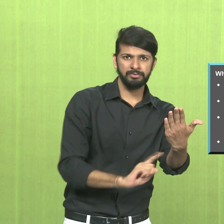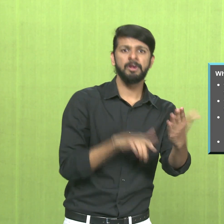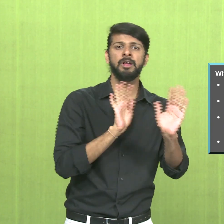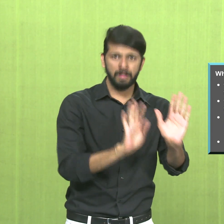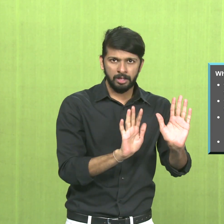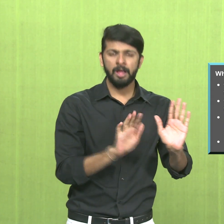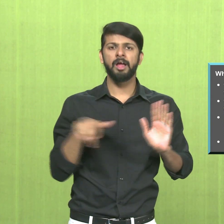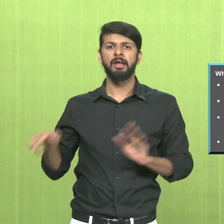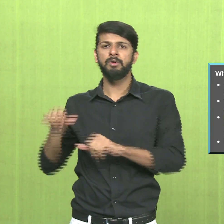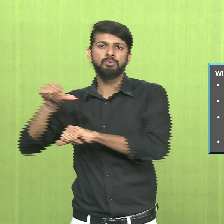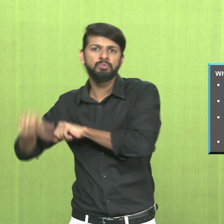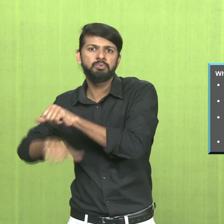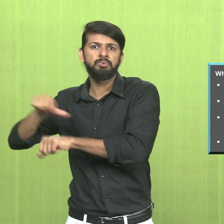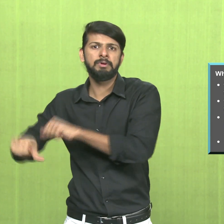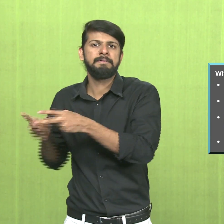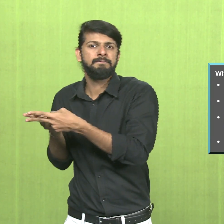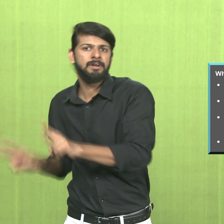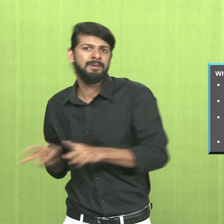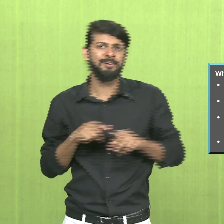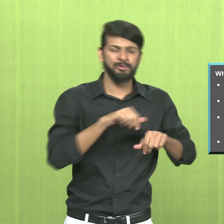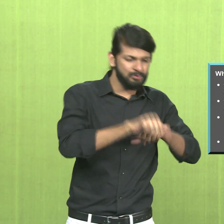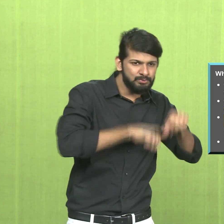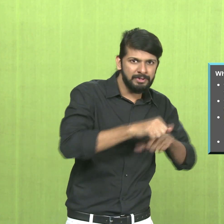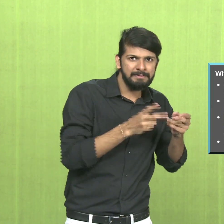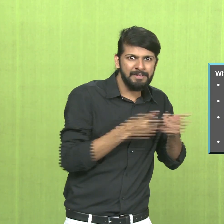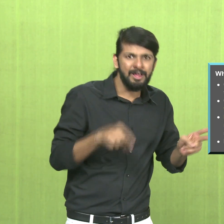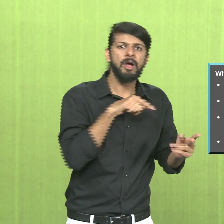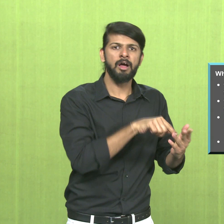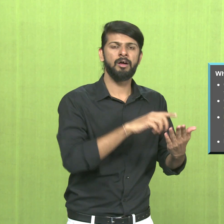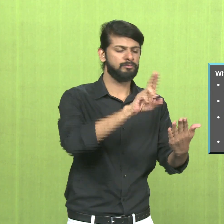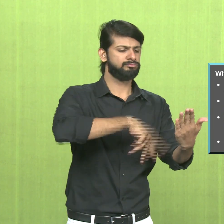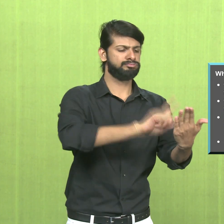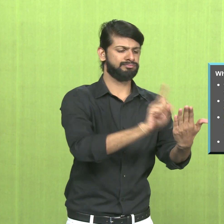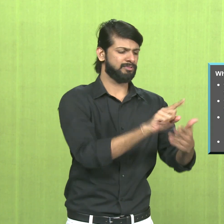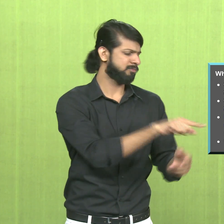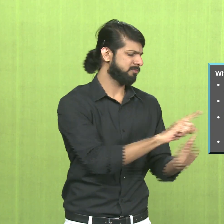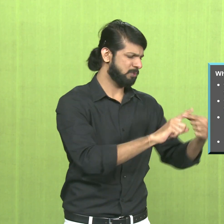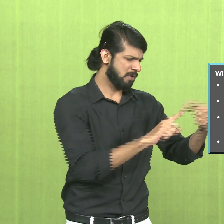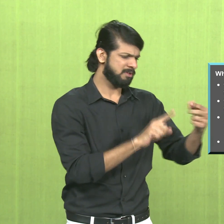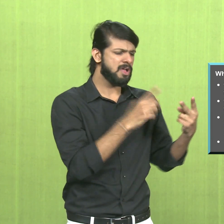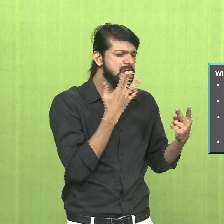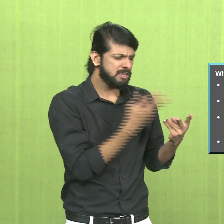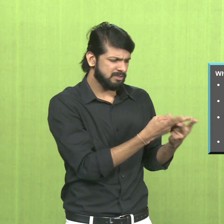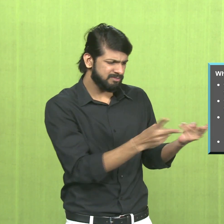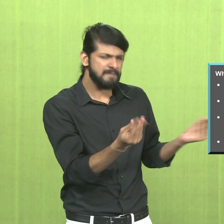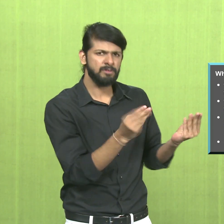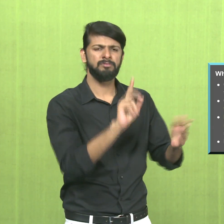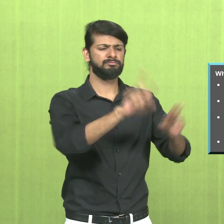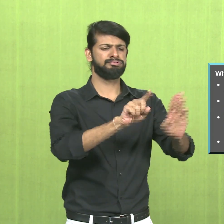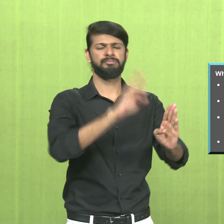on the surface, it is blended directly, the medium is mixed, the process is different. Hence, the